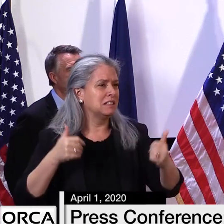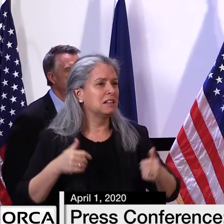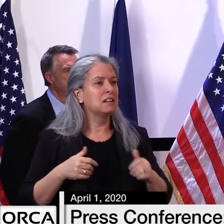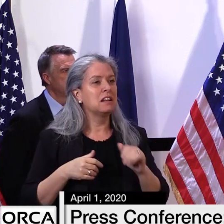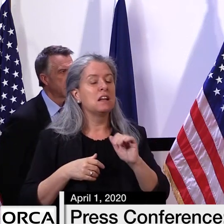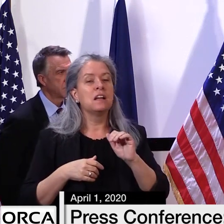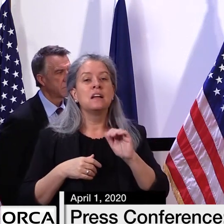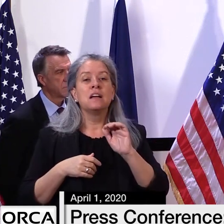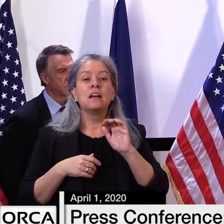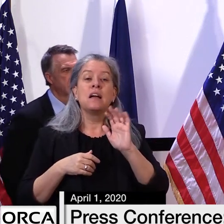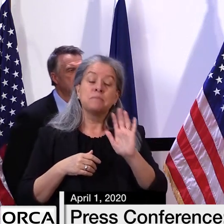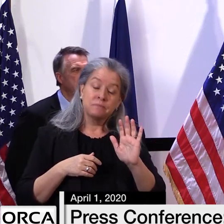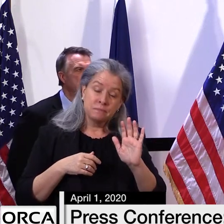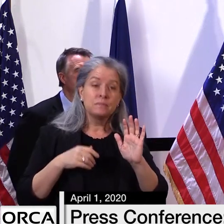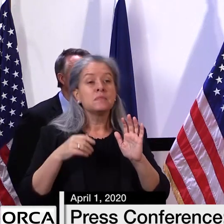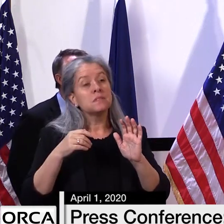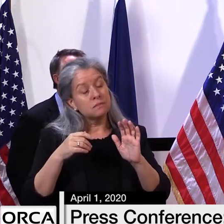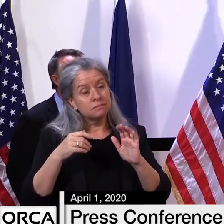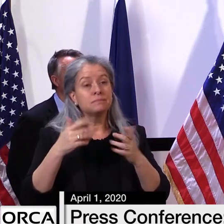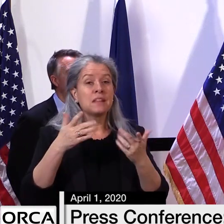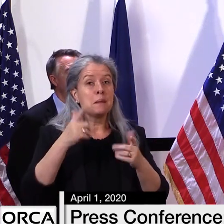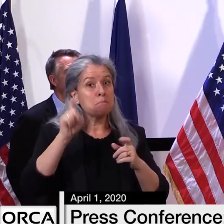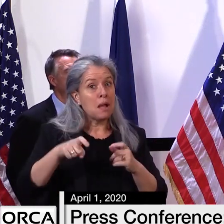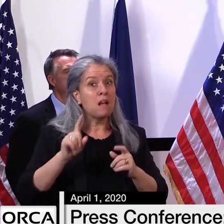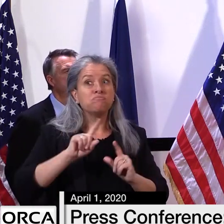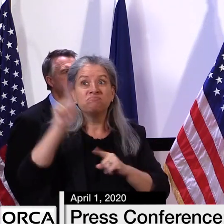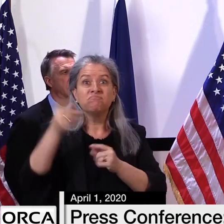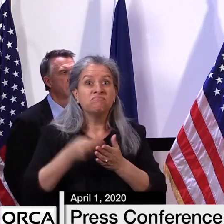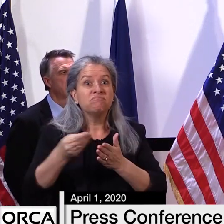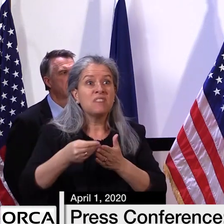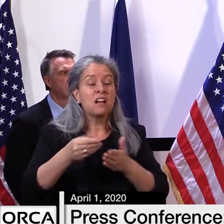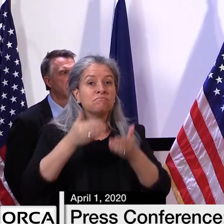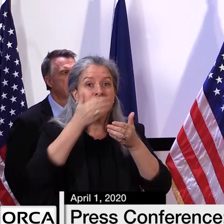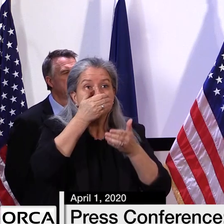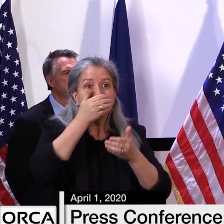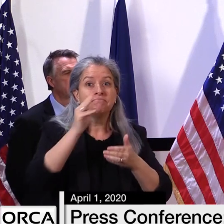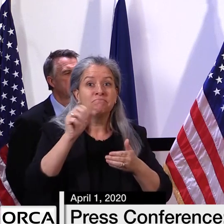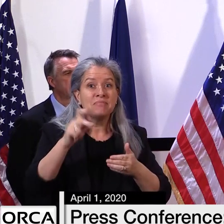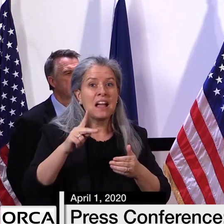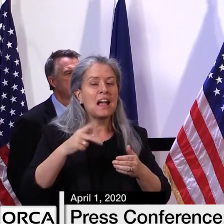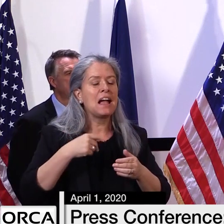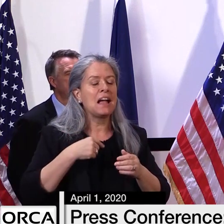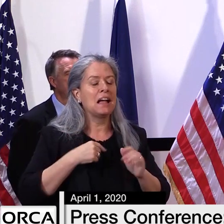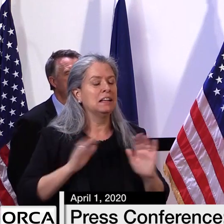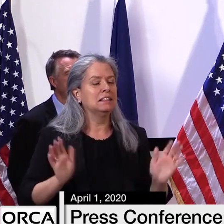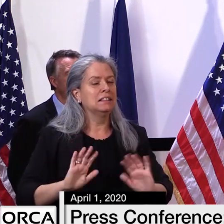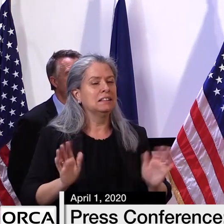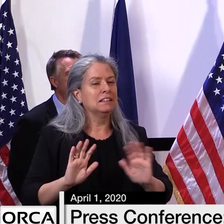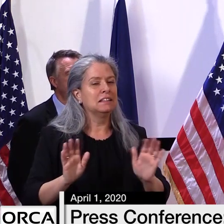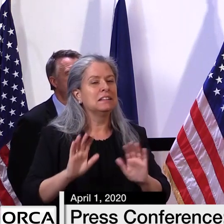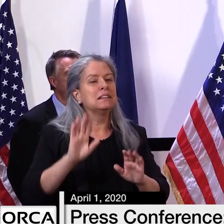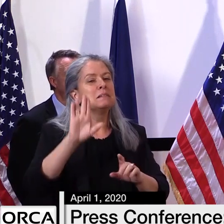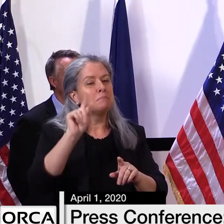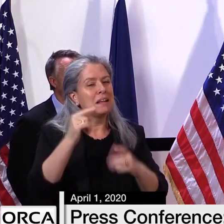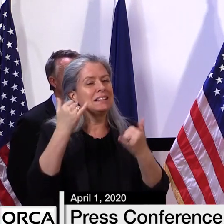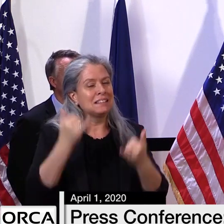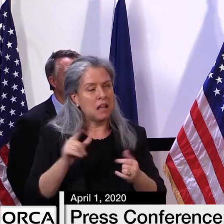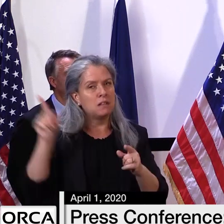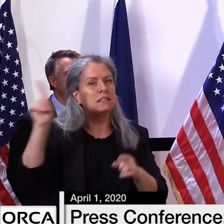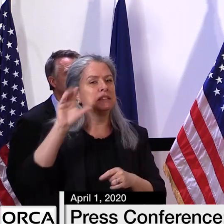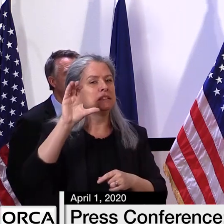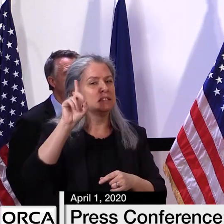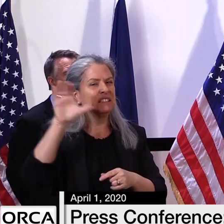buy masks, but we're expecting that the CDC is much more intensively looking at the whole issue of masks to